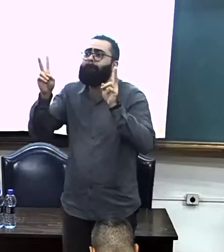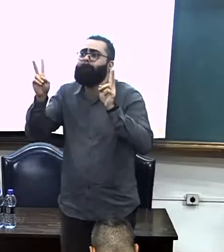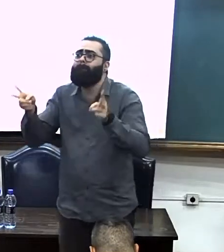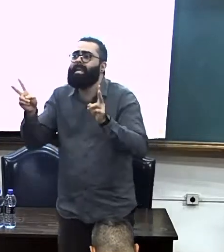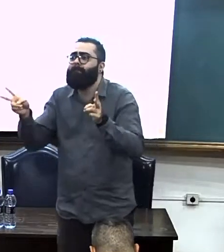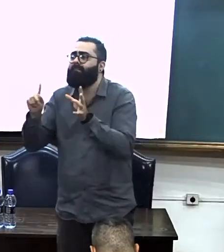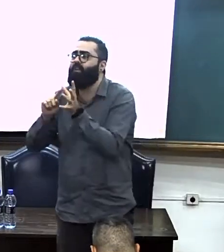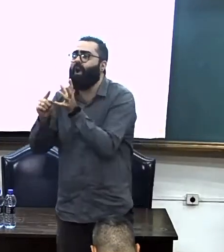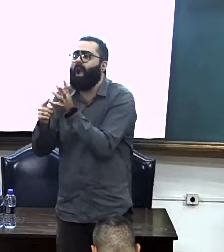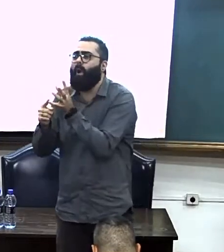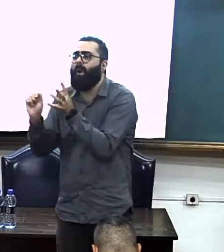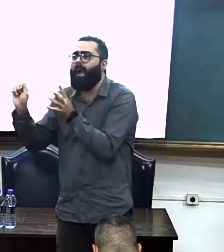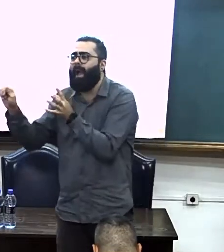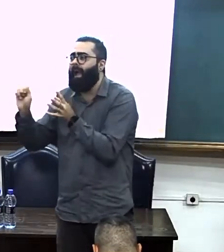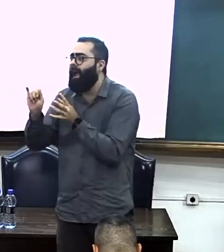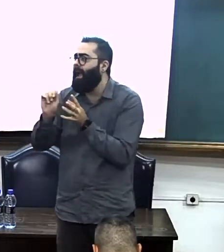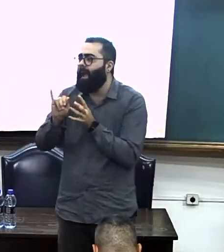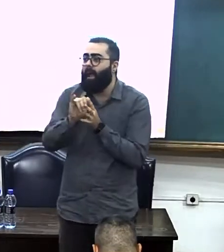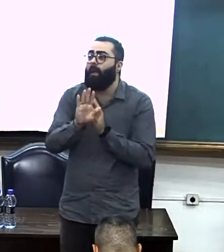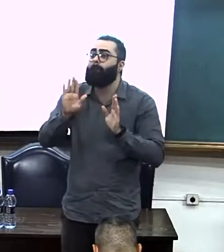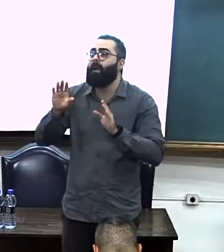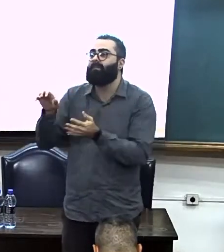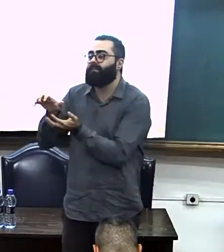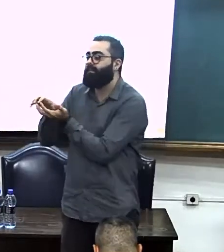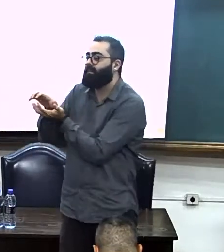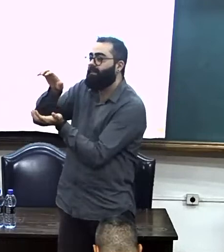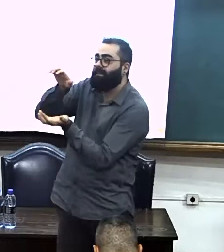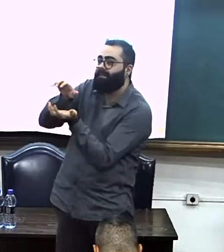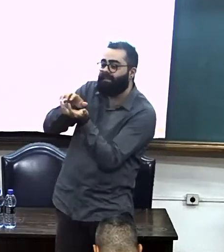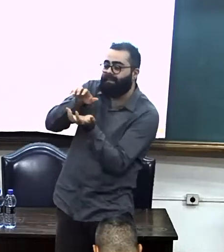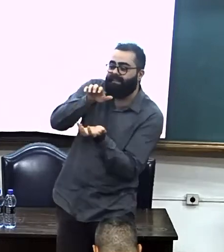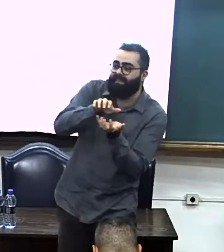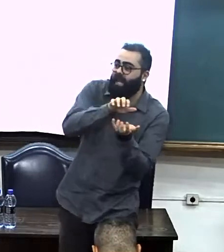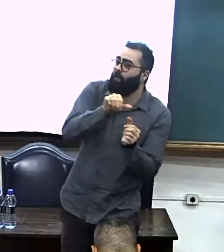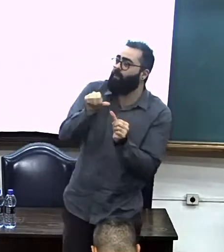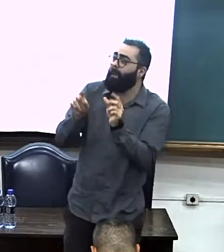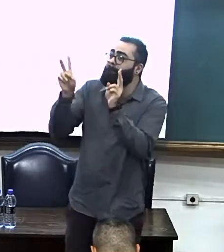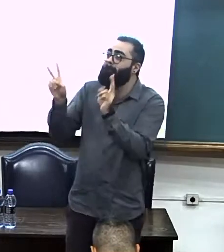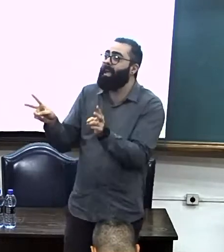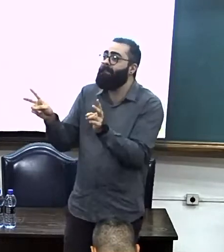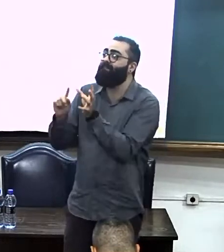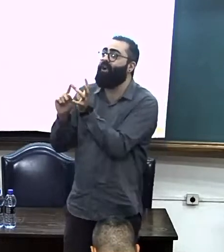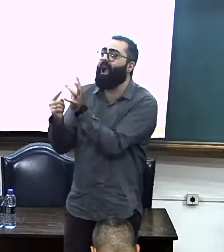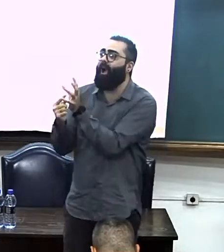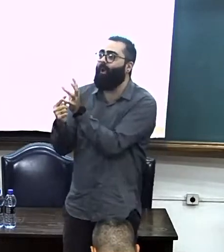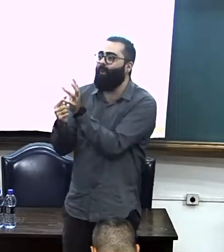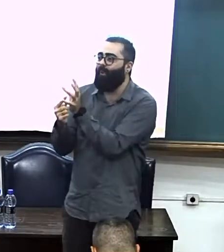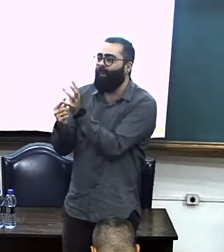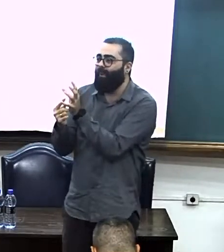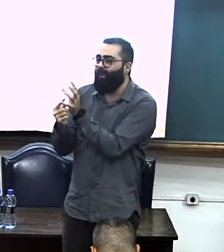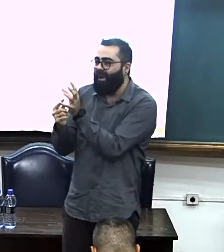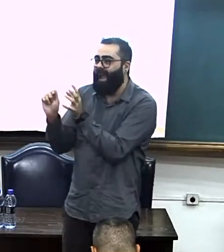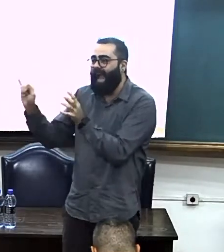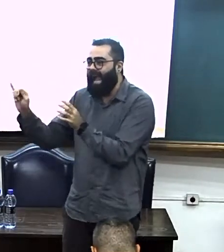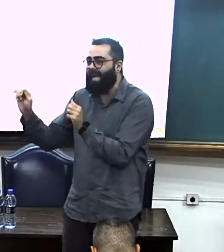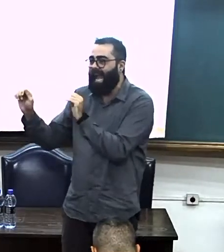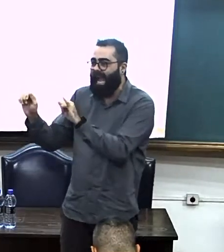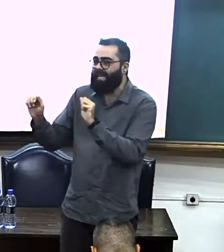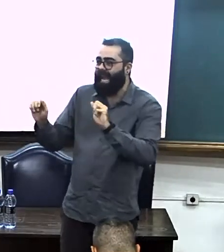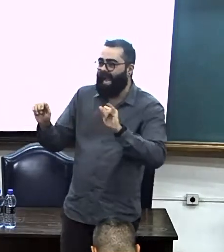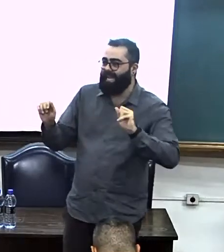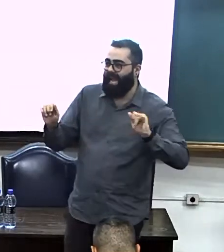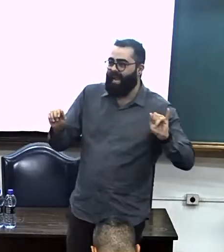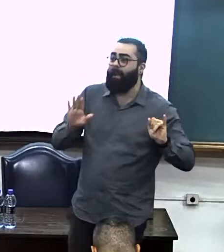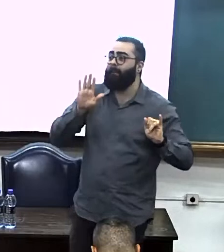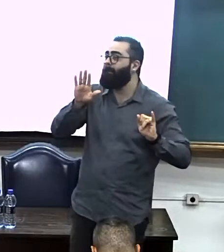So this person says, I saw 5 bright highlights in the, I saw 5 bright highlights in the sky tonight.